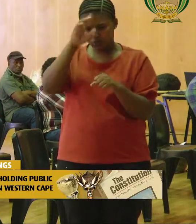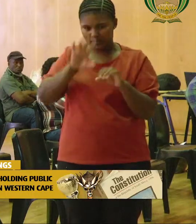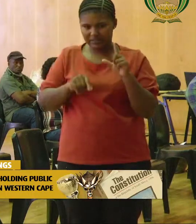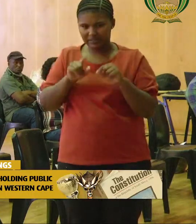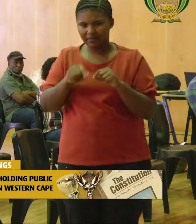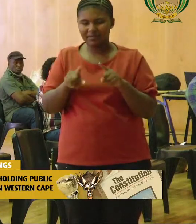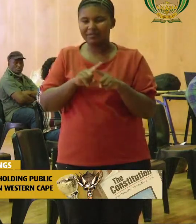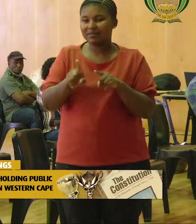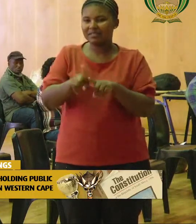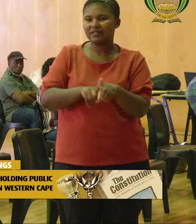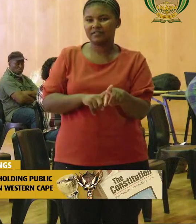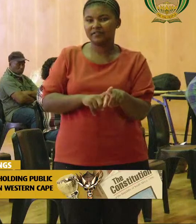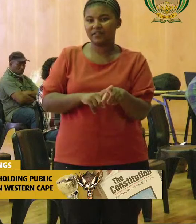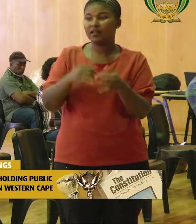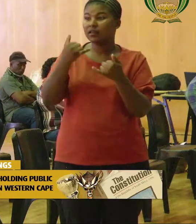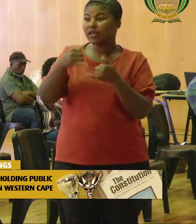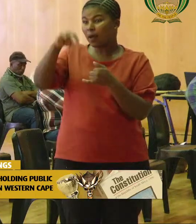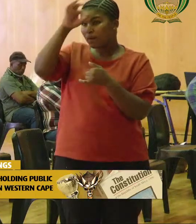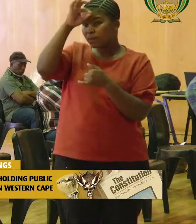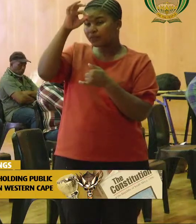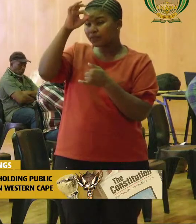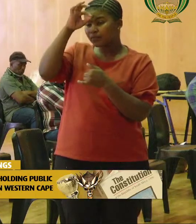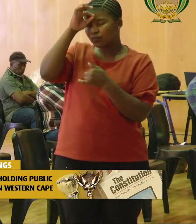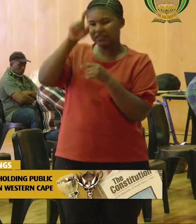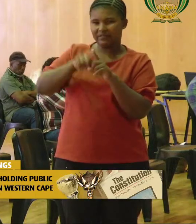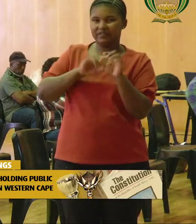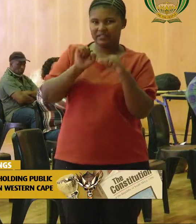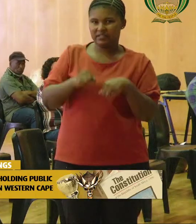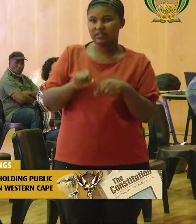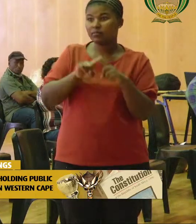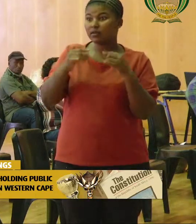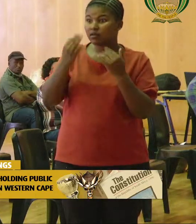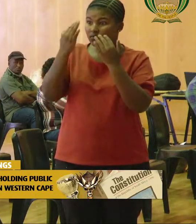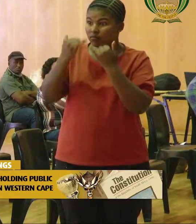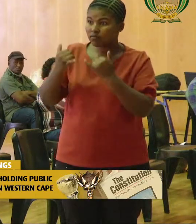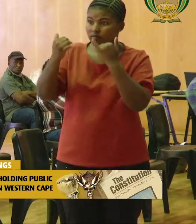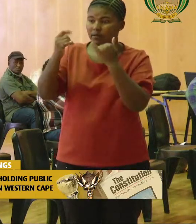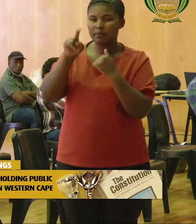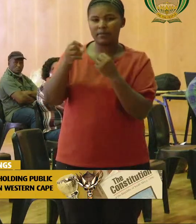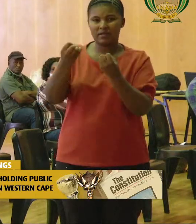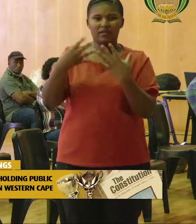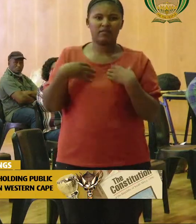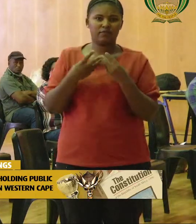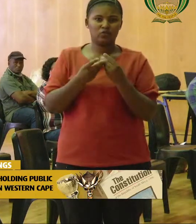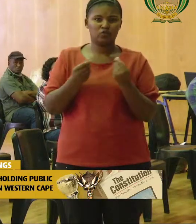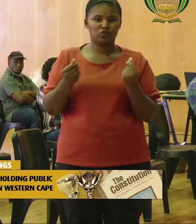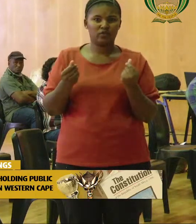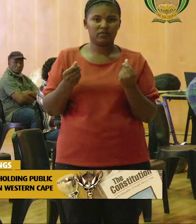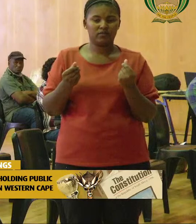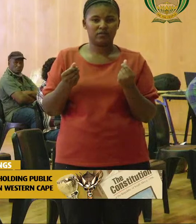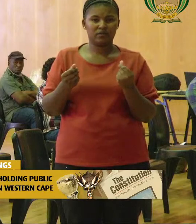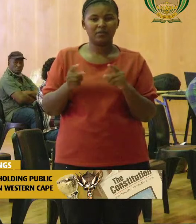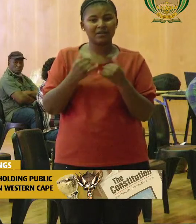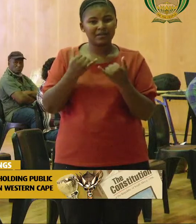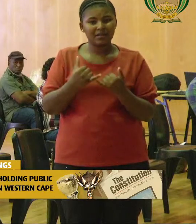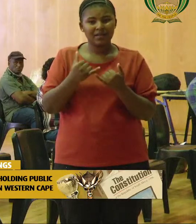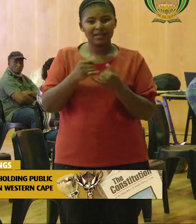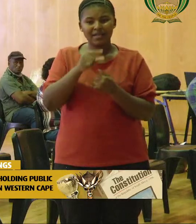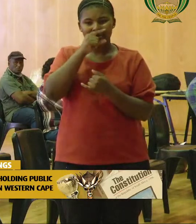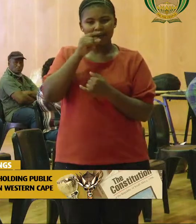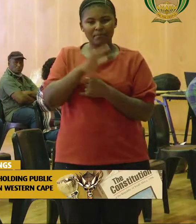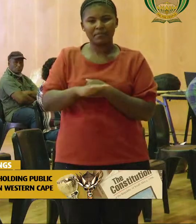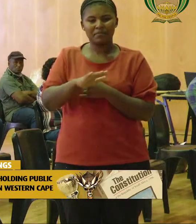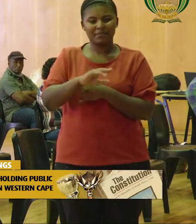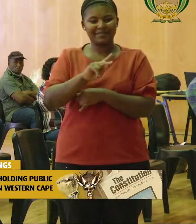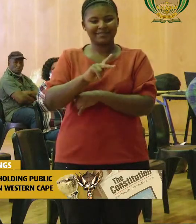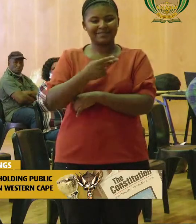Uba iparlament inoza ne-solution, indawo endihlala kuyo mna kuthiwa kusezigaraji but elona gama layo